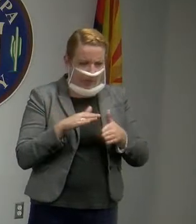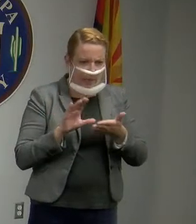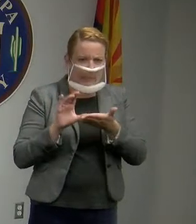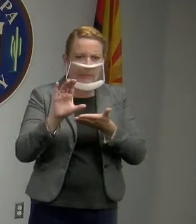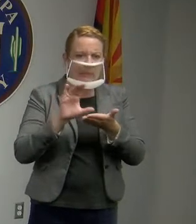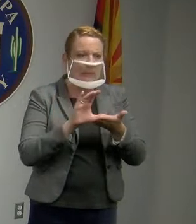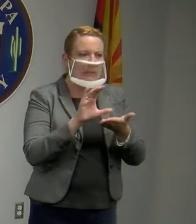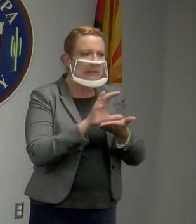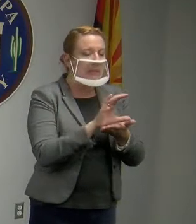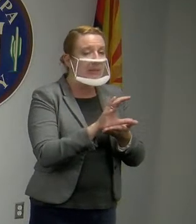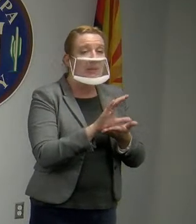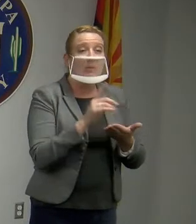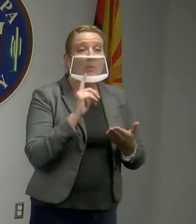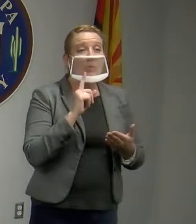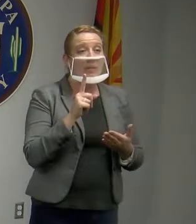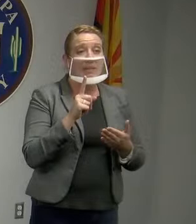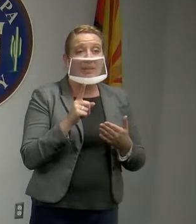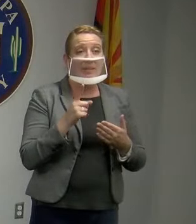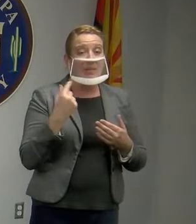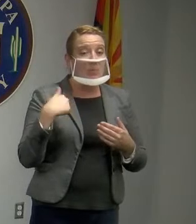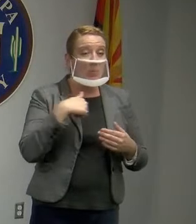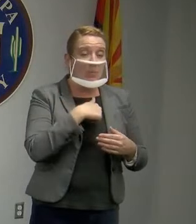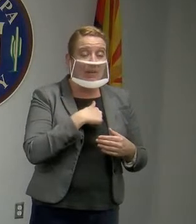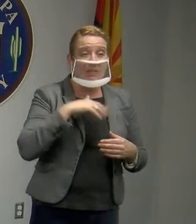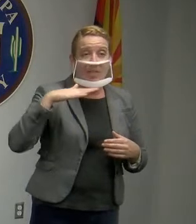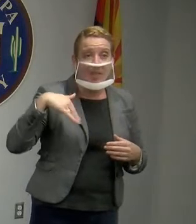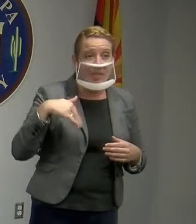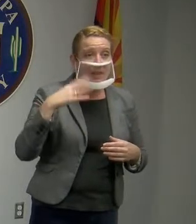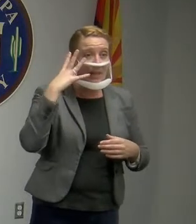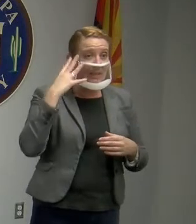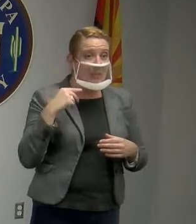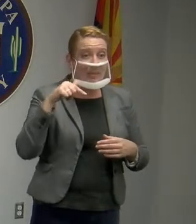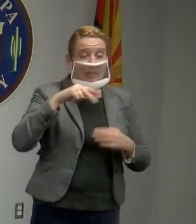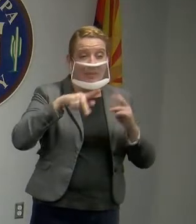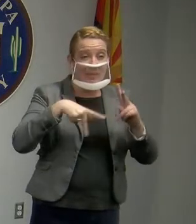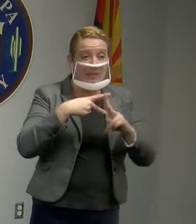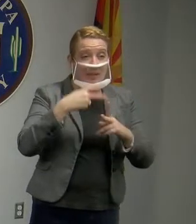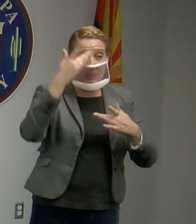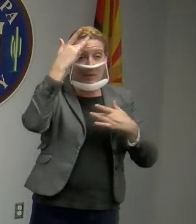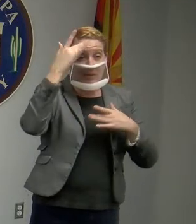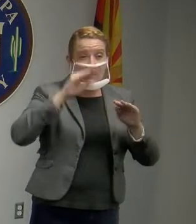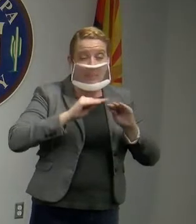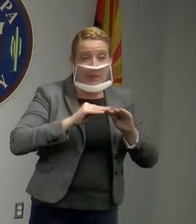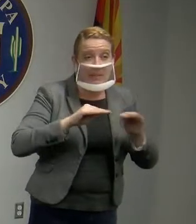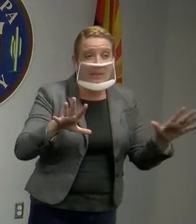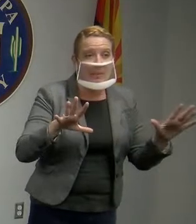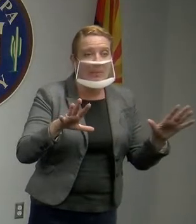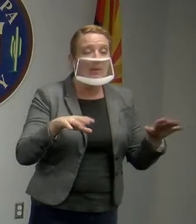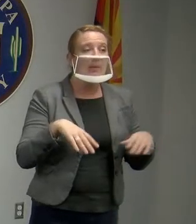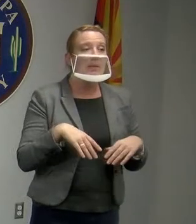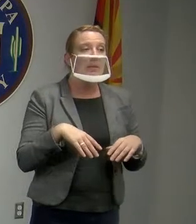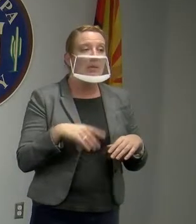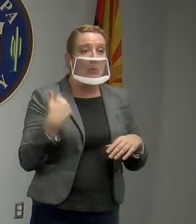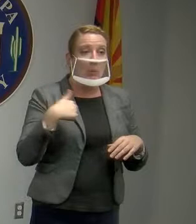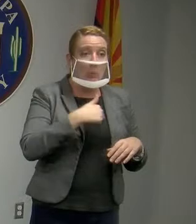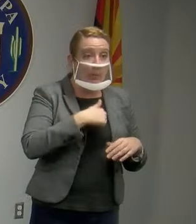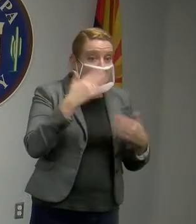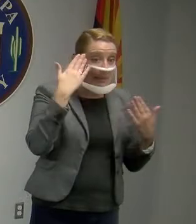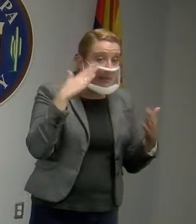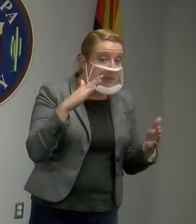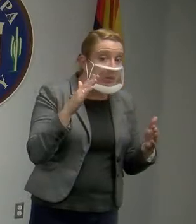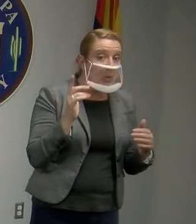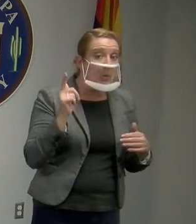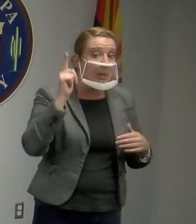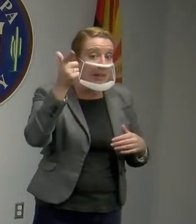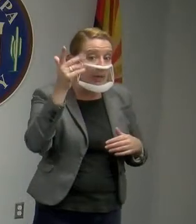a pandemic in the modern era like this, of this size. We don't know what money we're going to have to spend next. So there's some